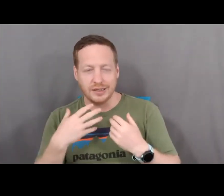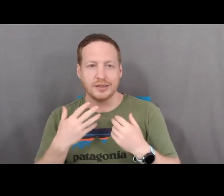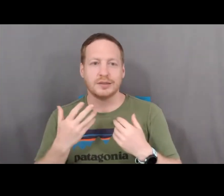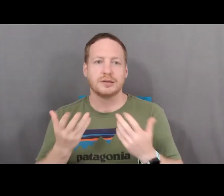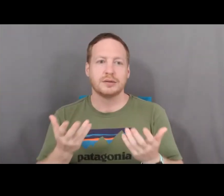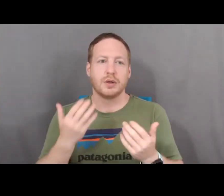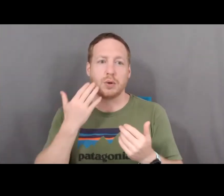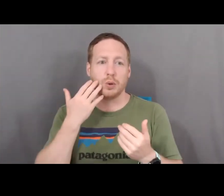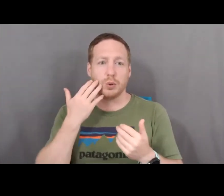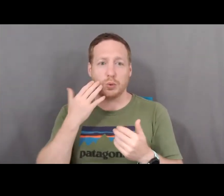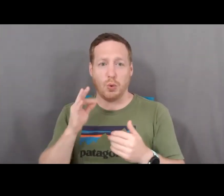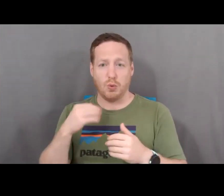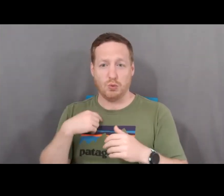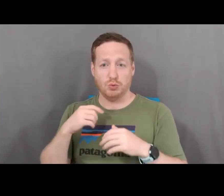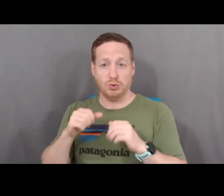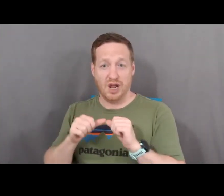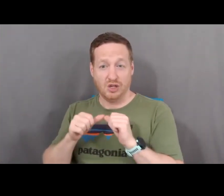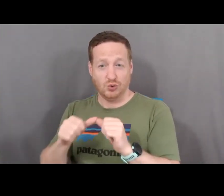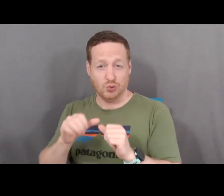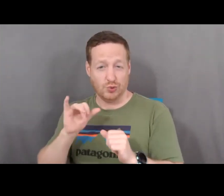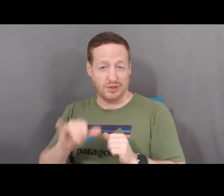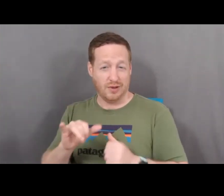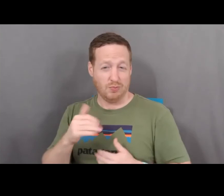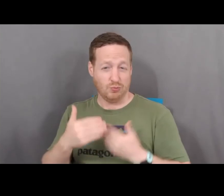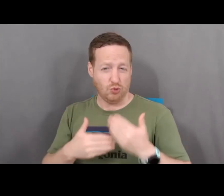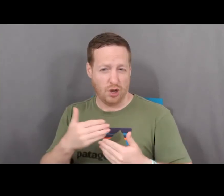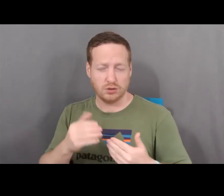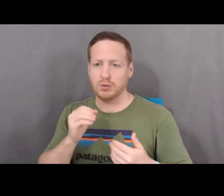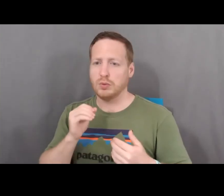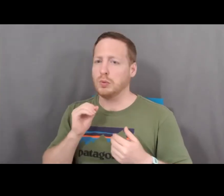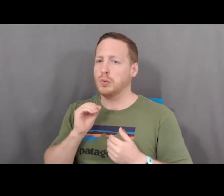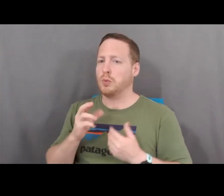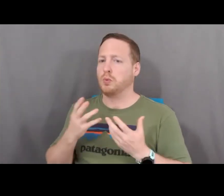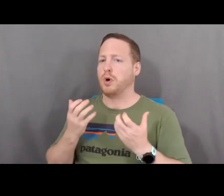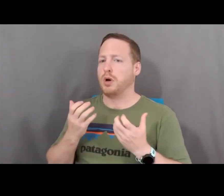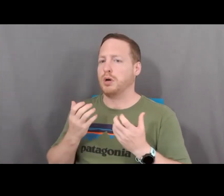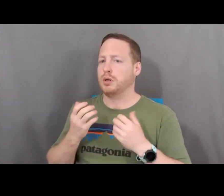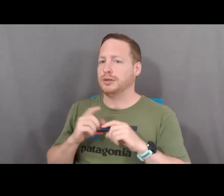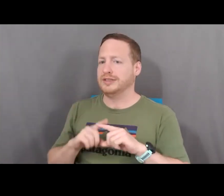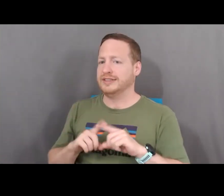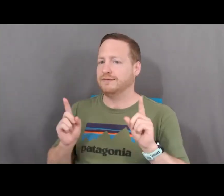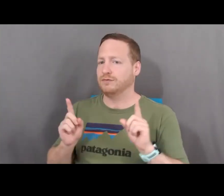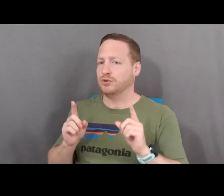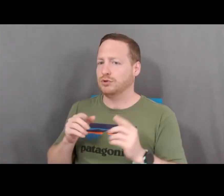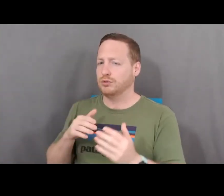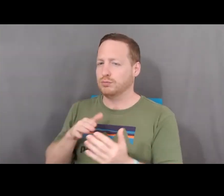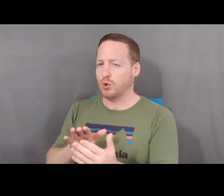fill things out, send it back to us. And I don't know if we want to do that process or if we have a